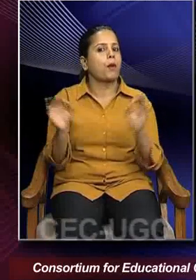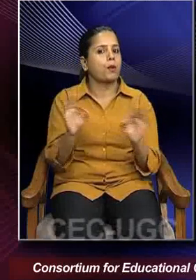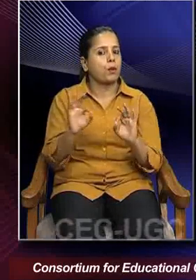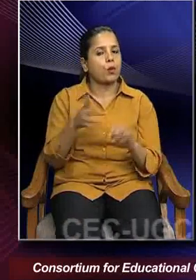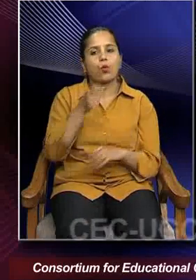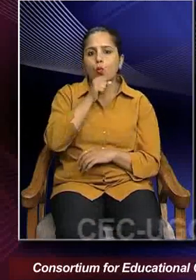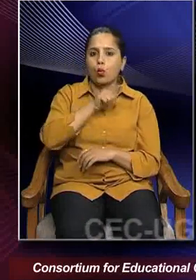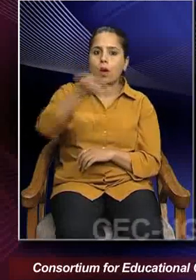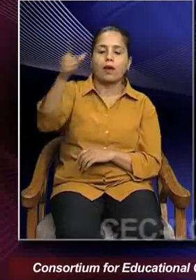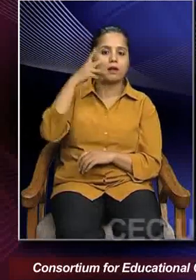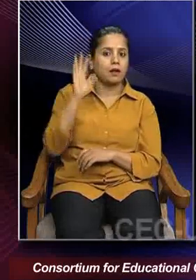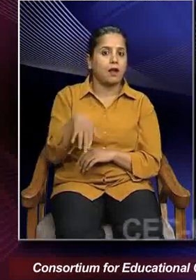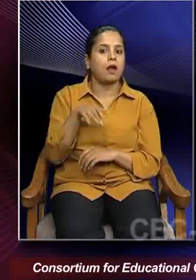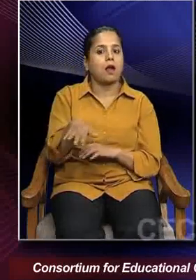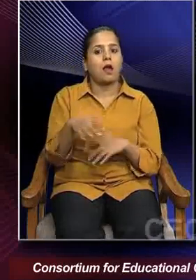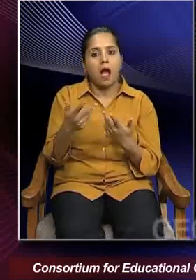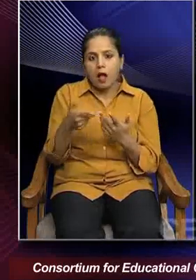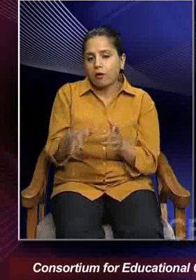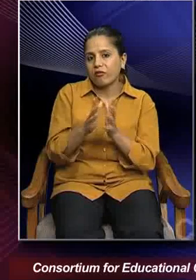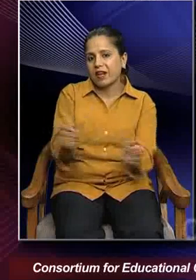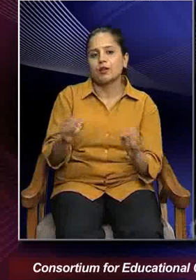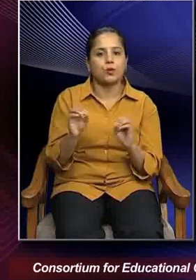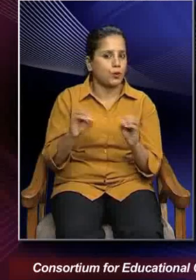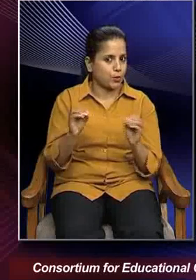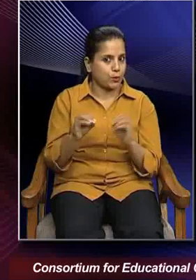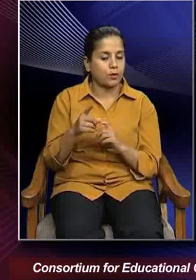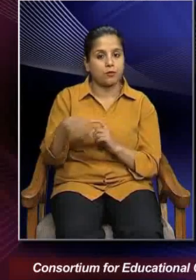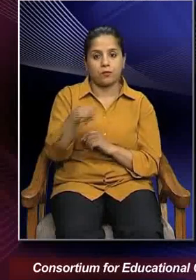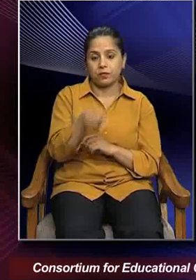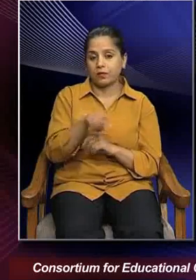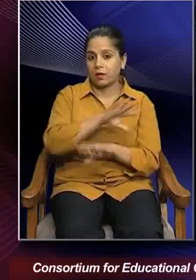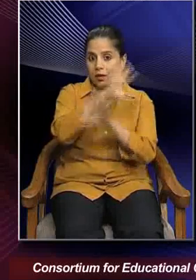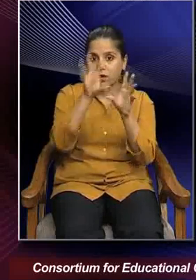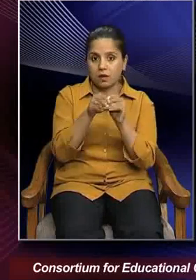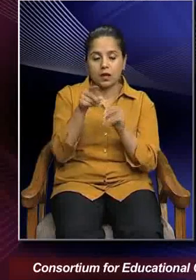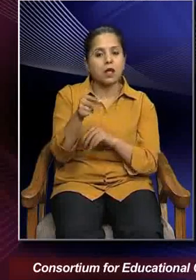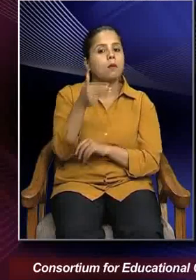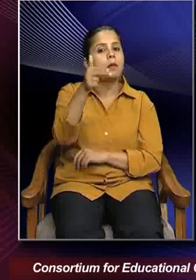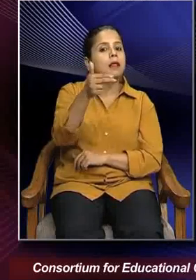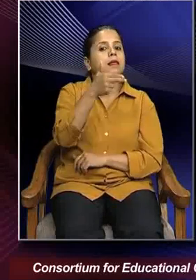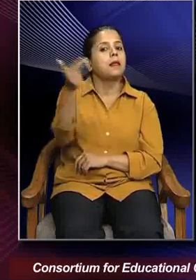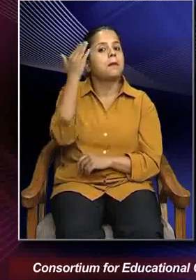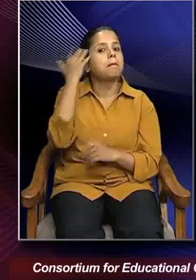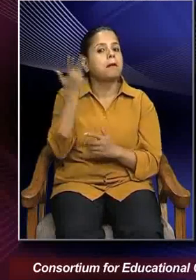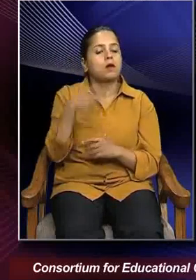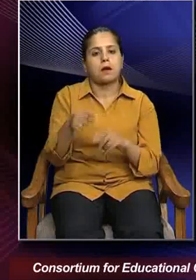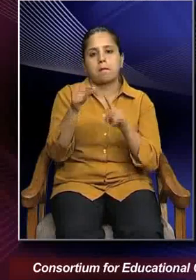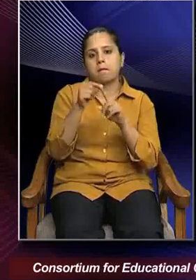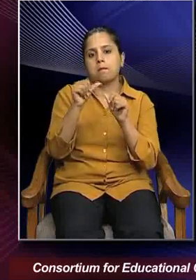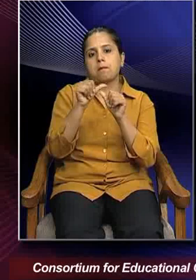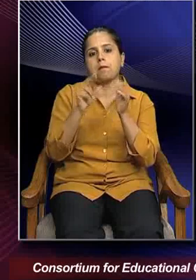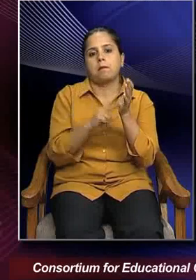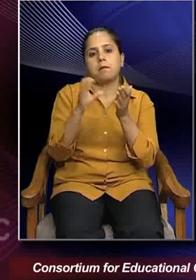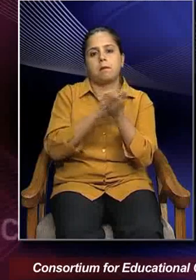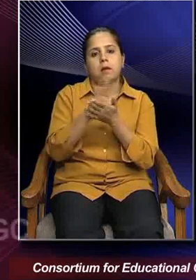eternal rather than atomic. And these together are known as Panchabhut.